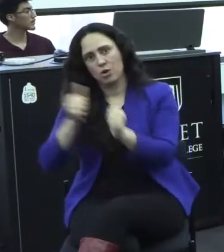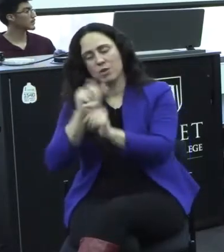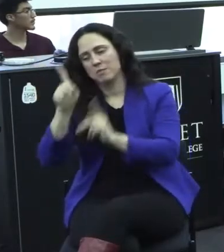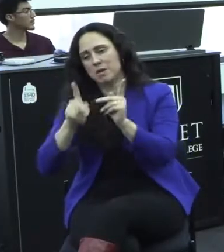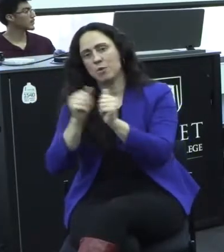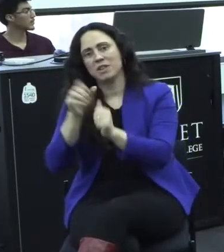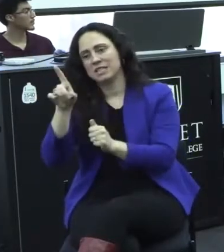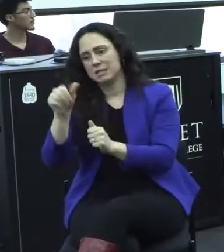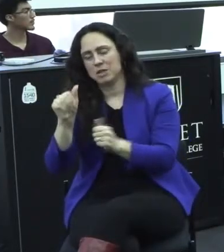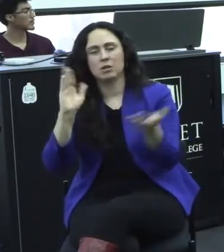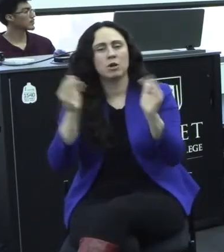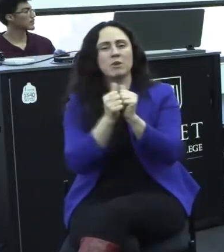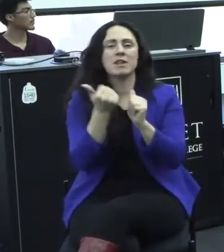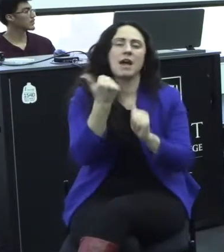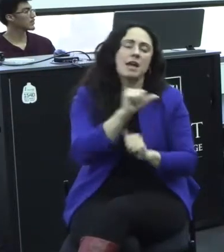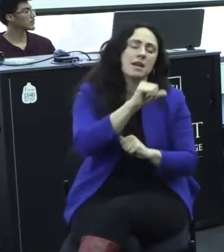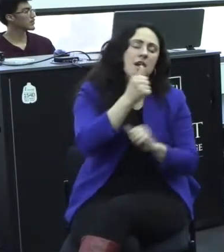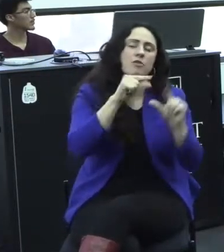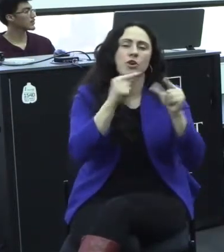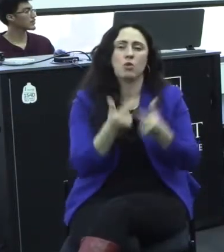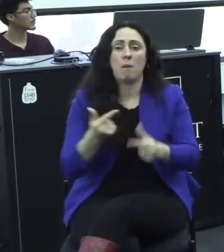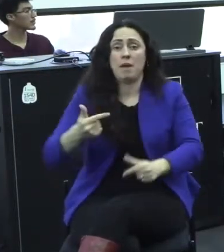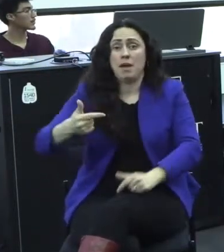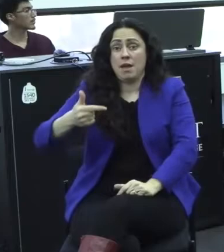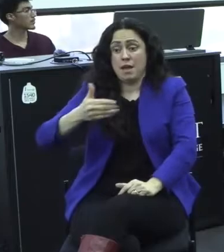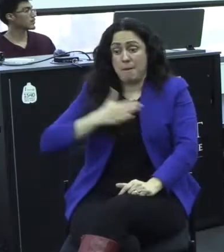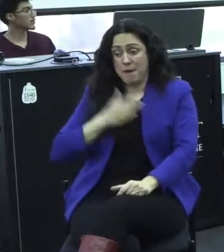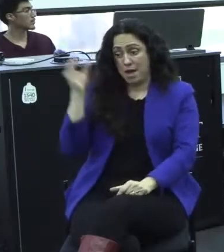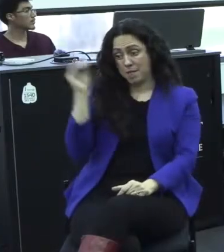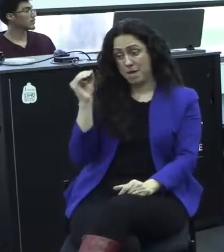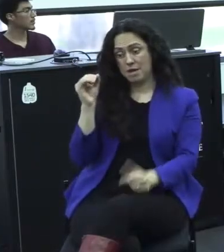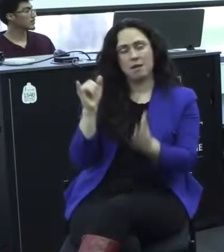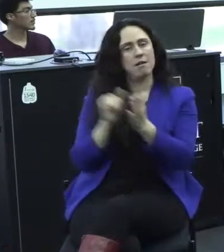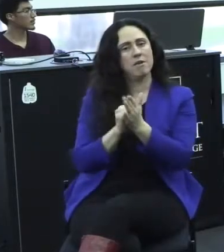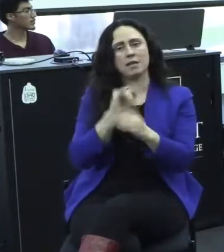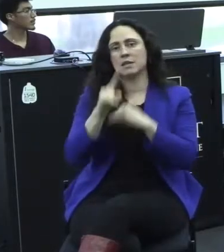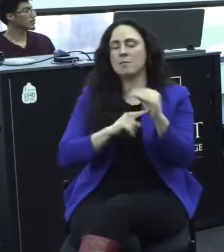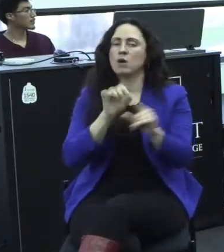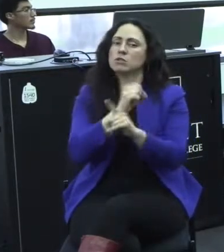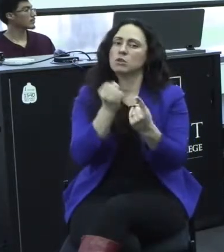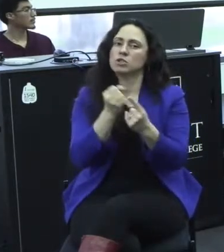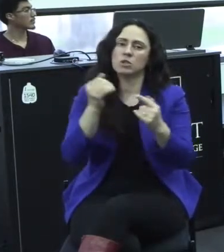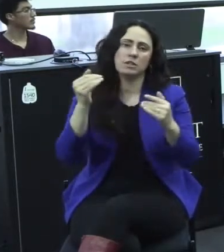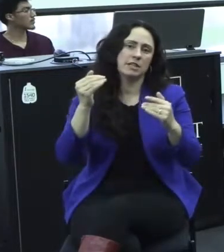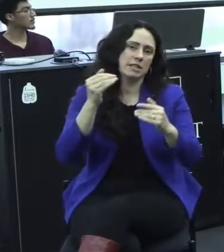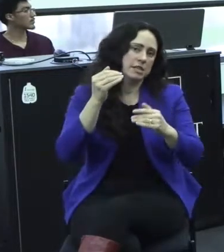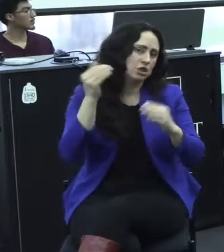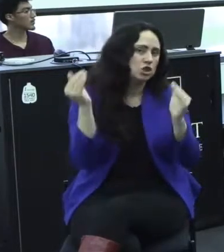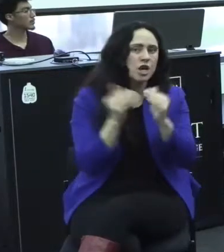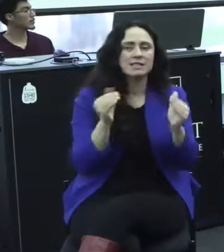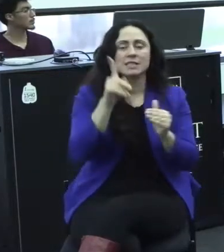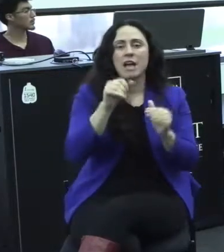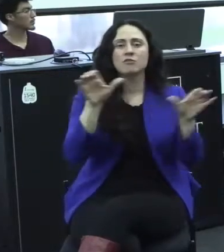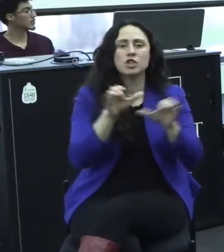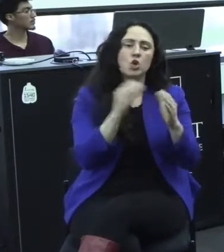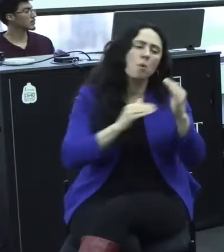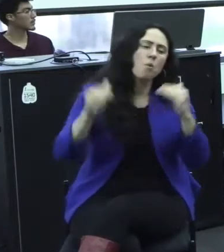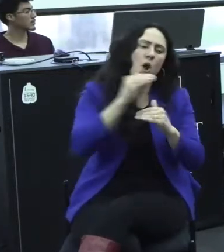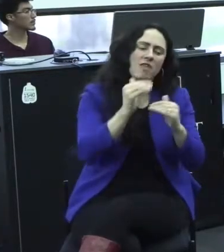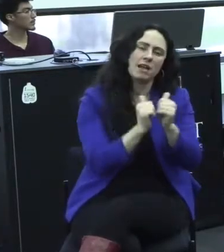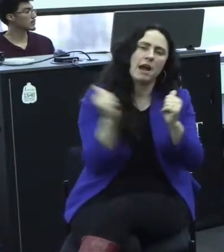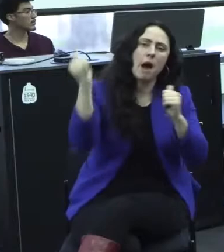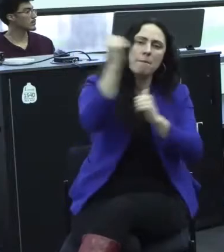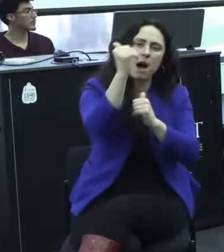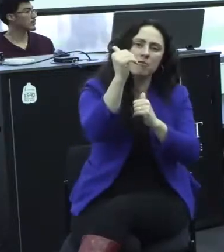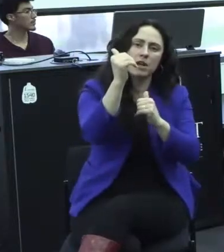other group. And to me, that screams social justice, which means we have to do more than just the law. We have to